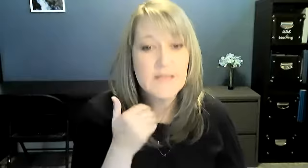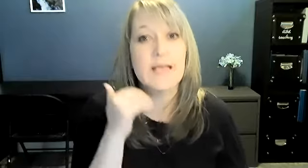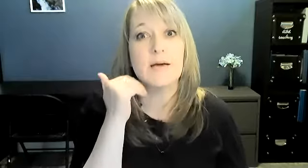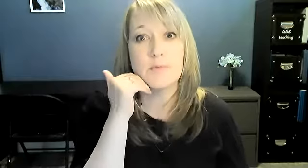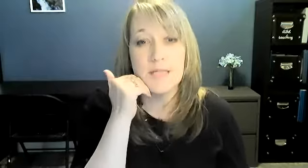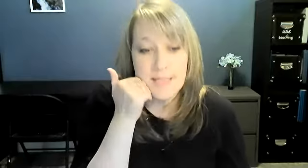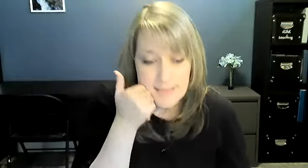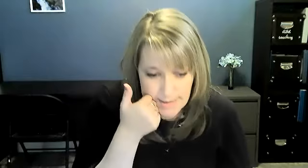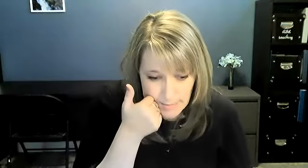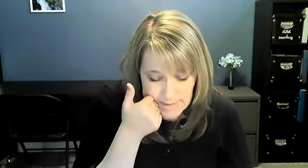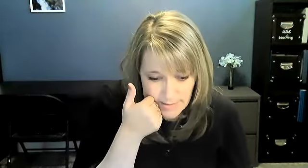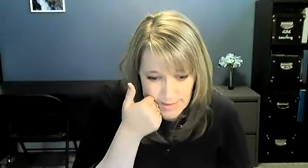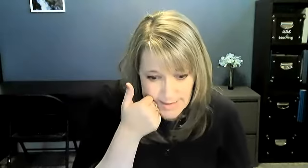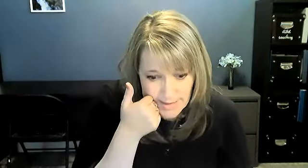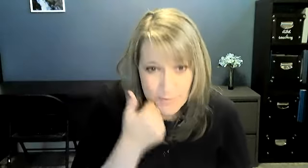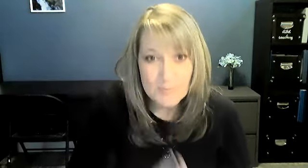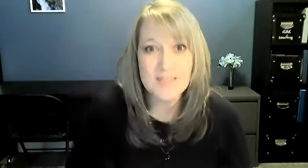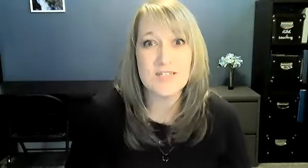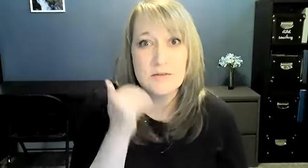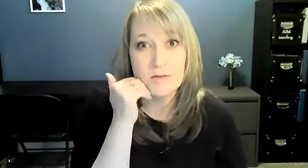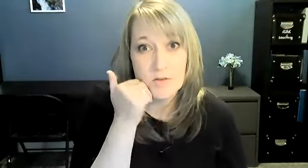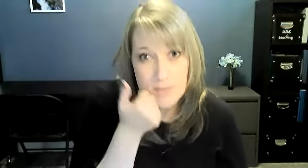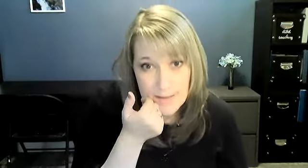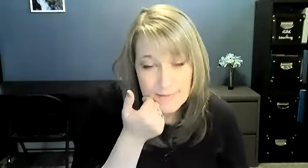Like, I would really like to stay to myself, please. Thank you very much. Shy.